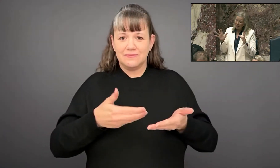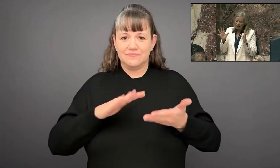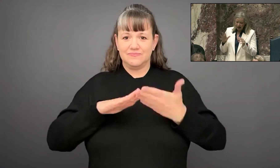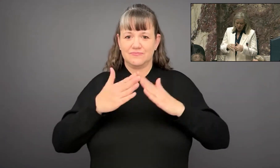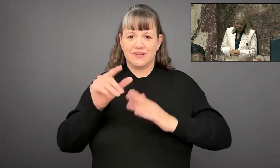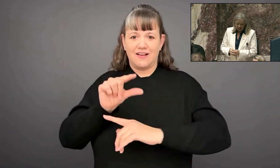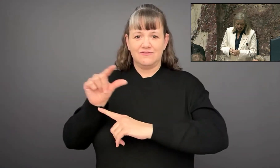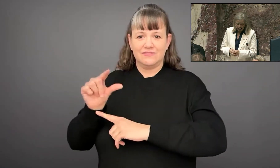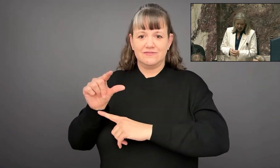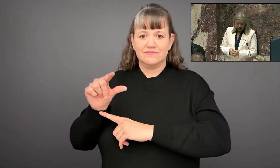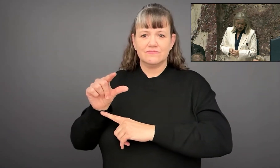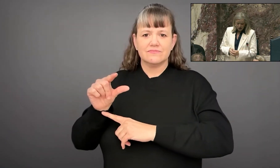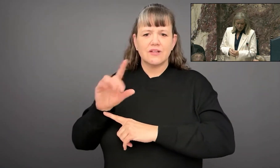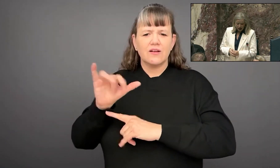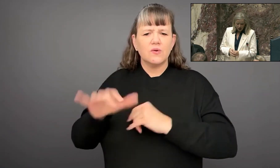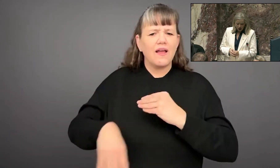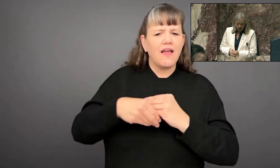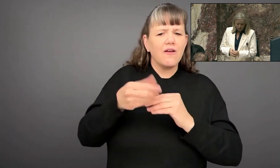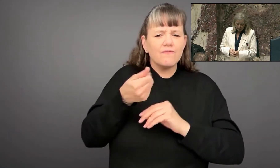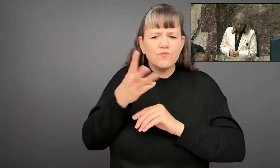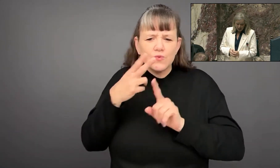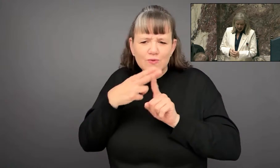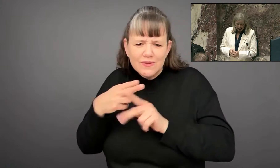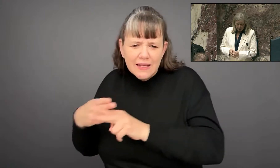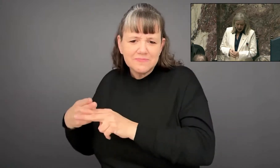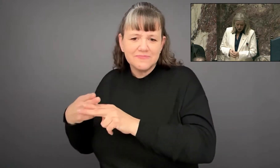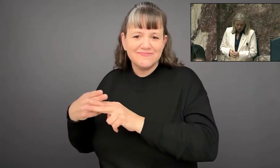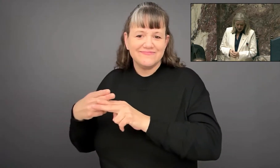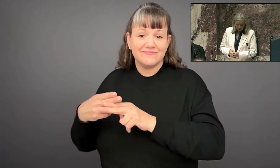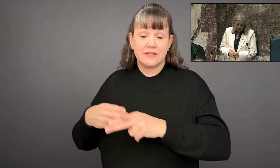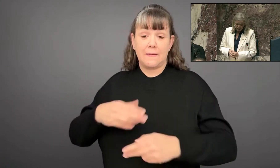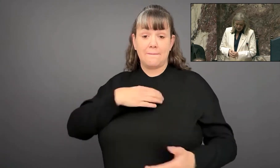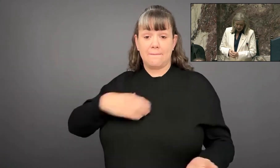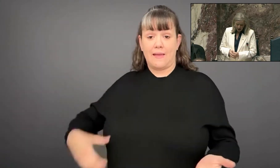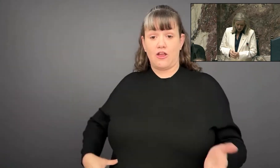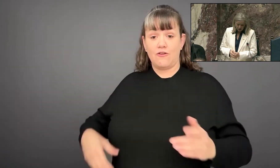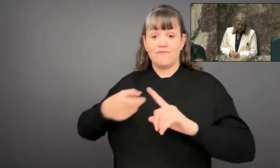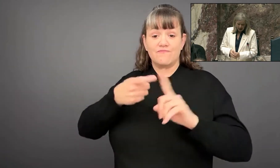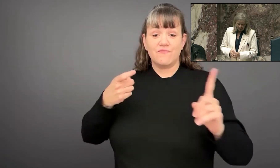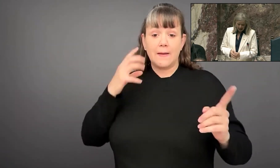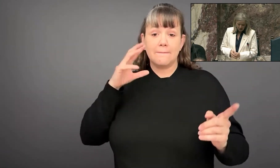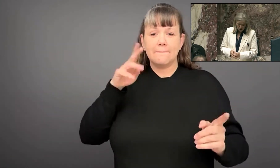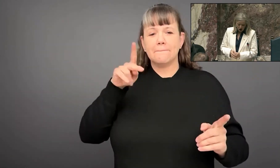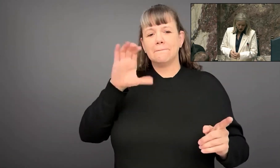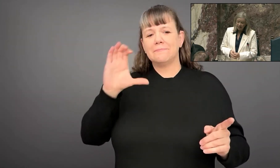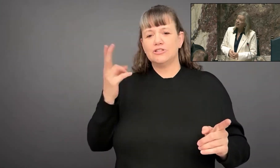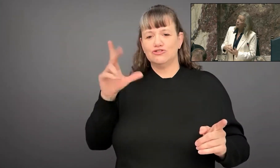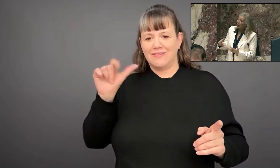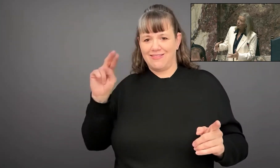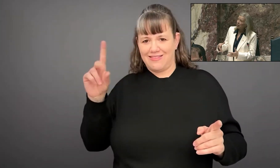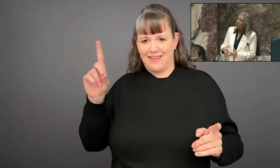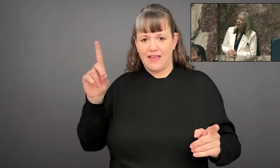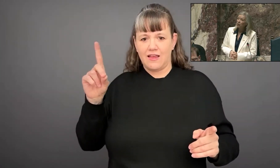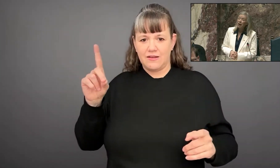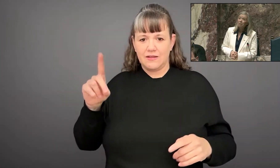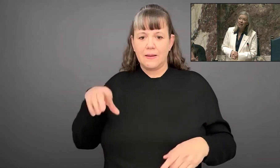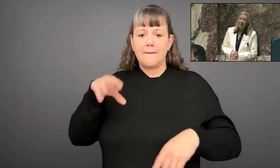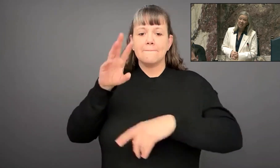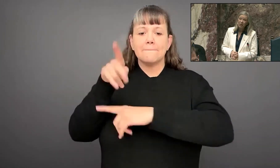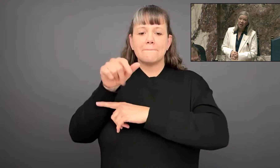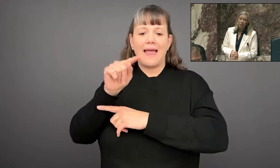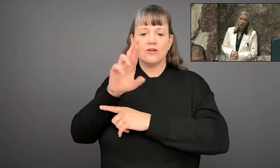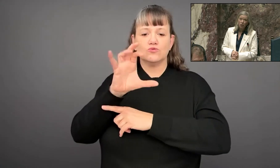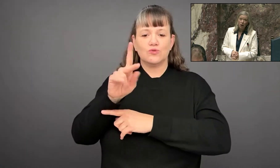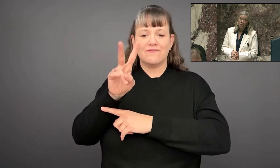who are in the House today. The Mayor of Peachland, Patrick Van Minsel, and Councillor Dave Collins. We had a really great